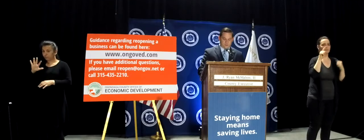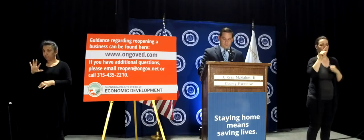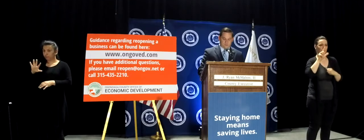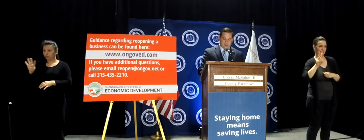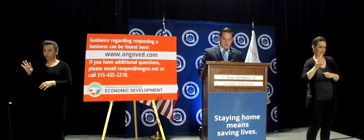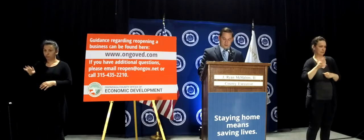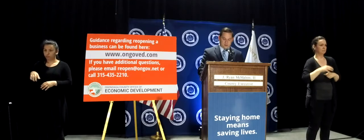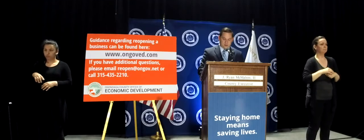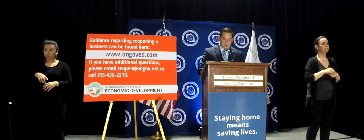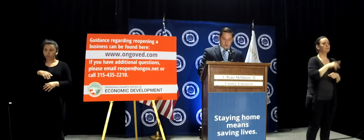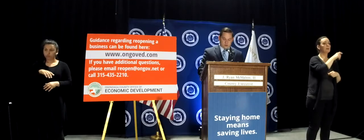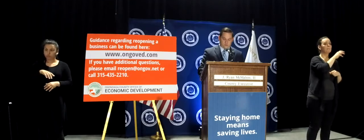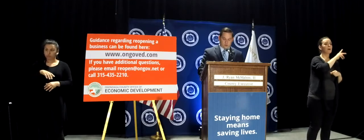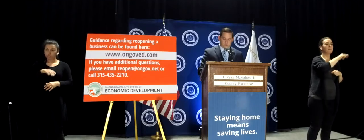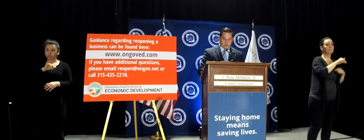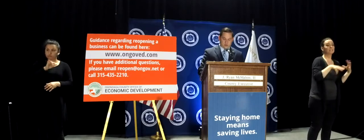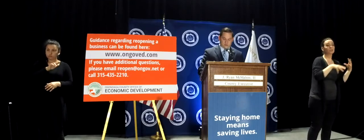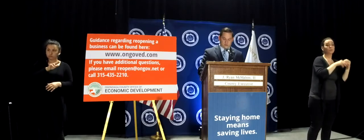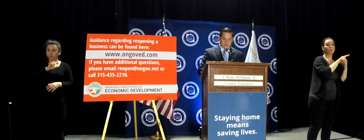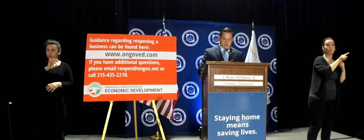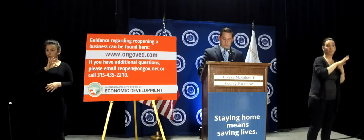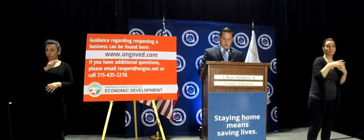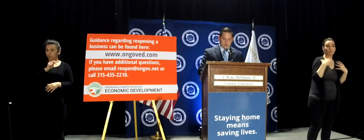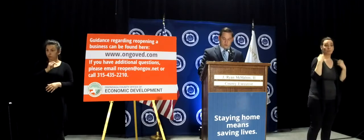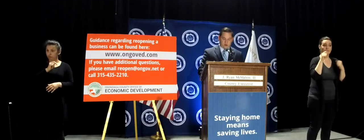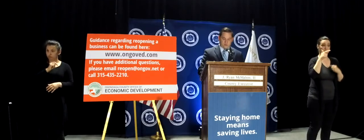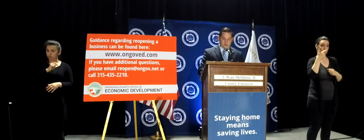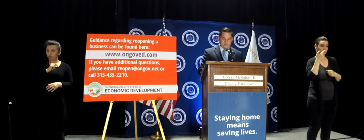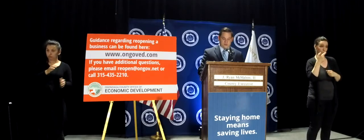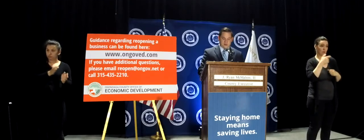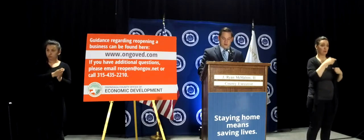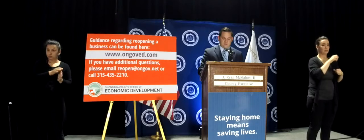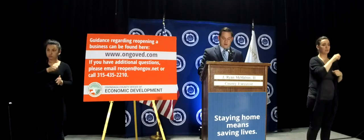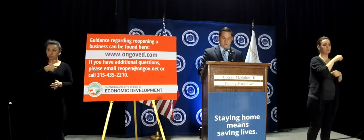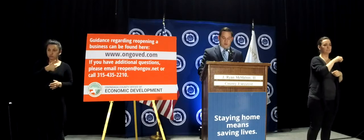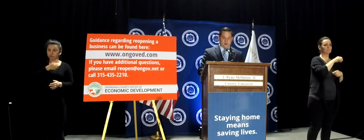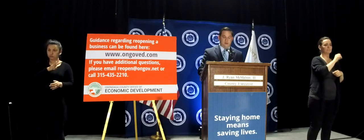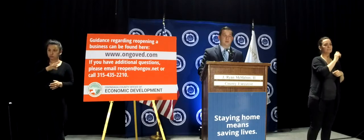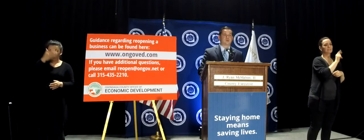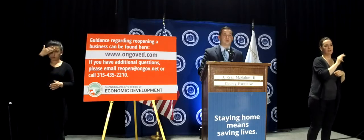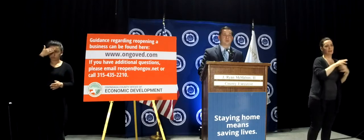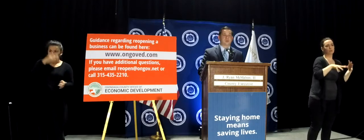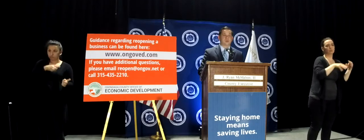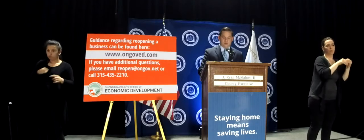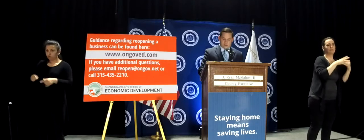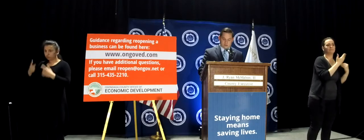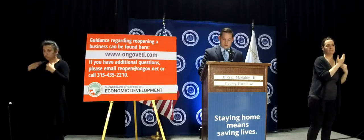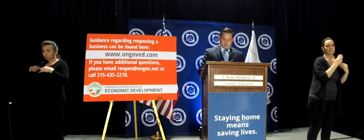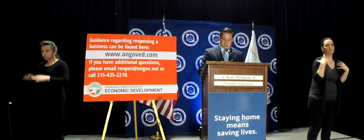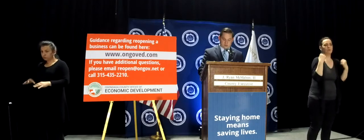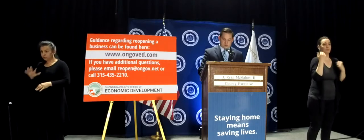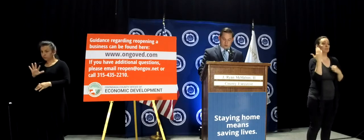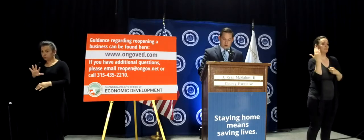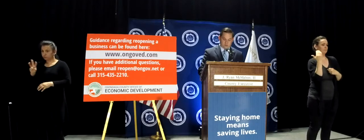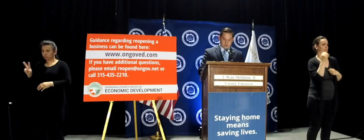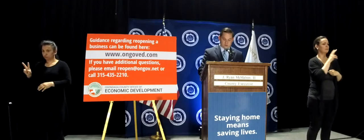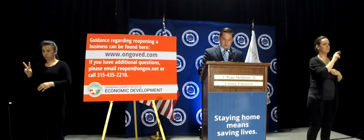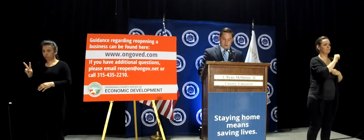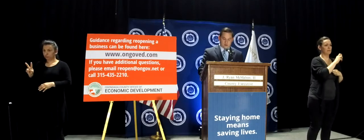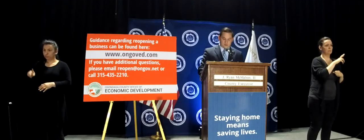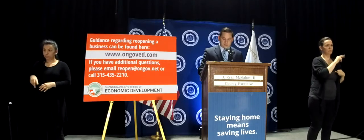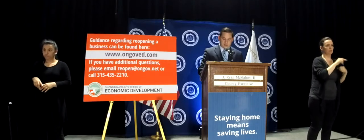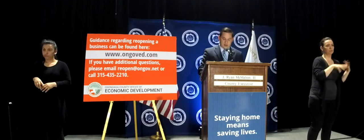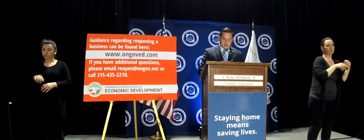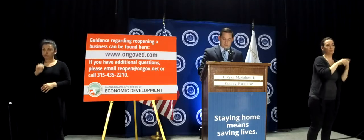recoveries. Pompey, 24 total cases, 21 recoveries. Van Buren, 22 total cases, 6